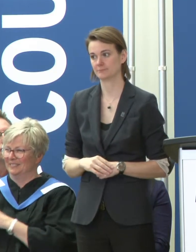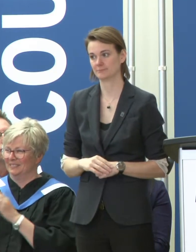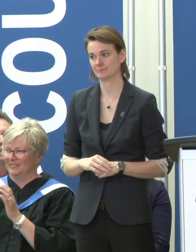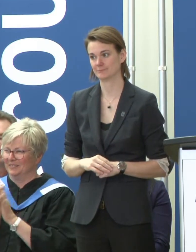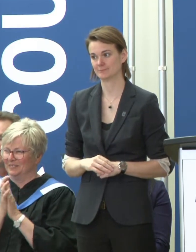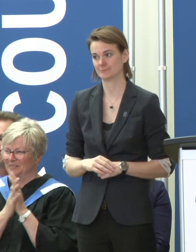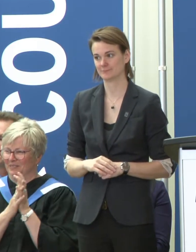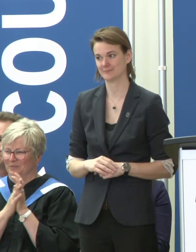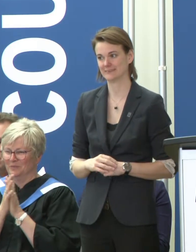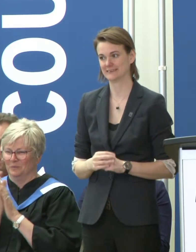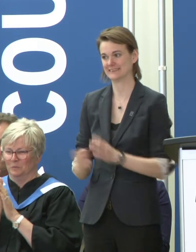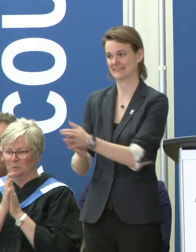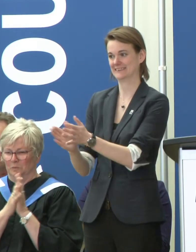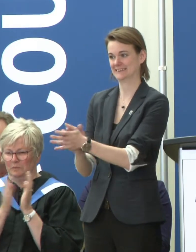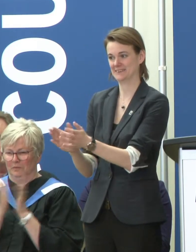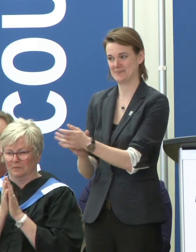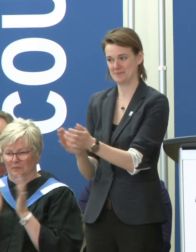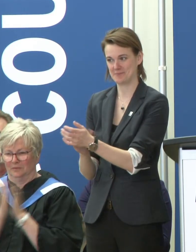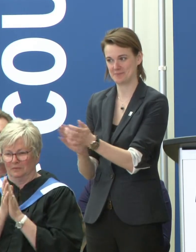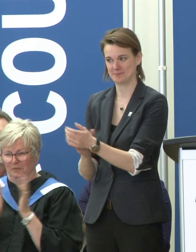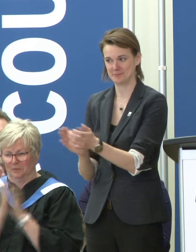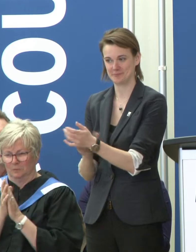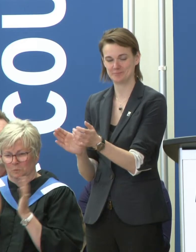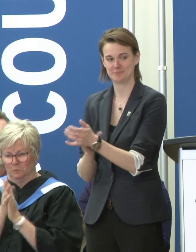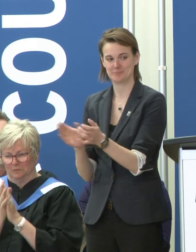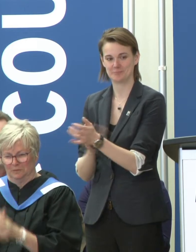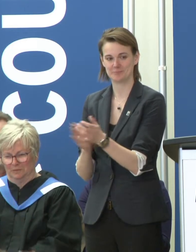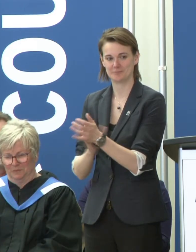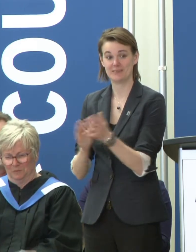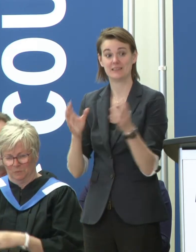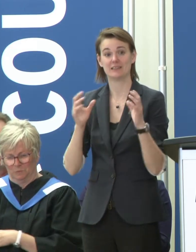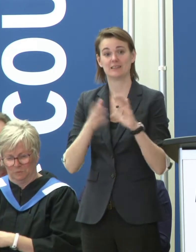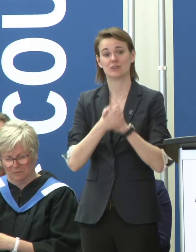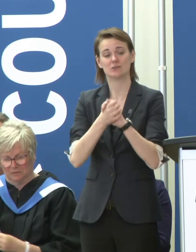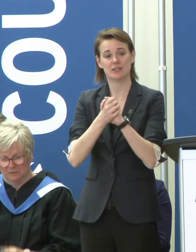Congratulations to the class of 2019.